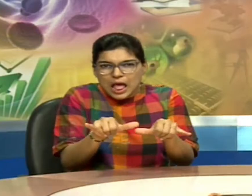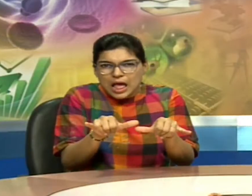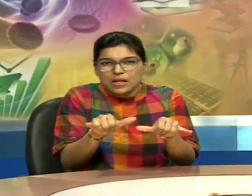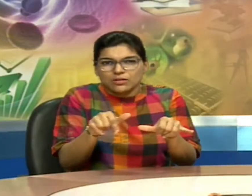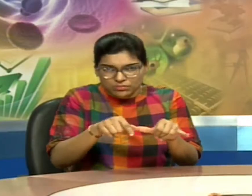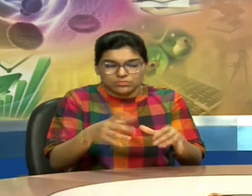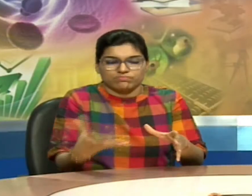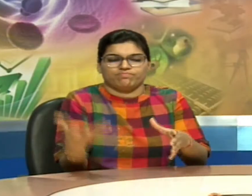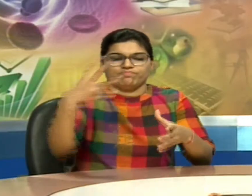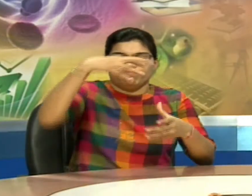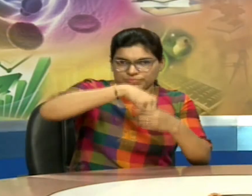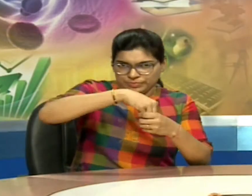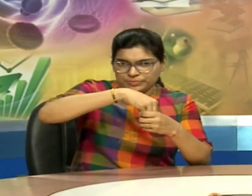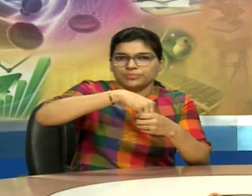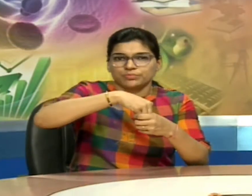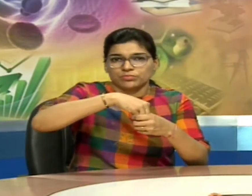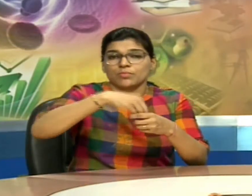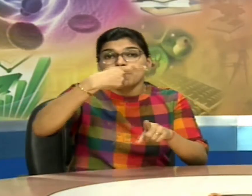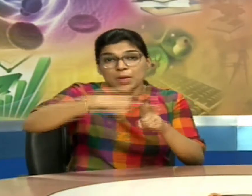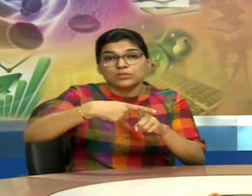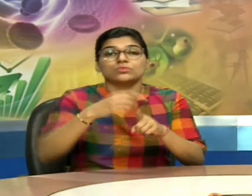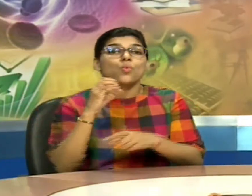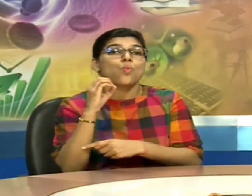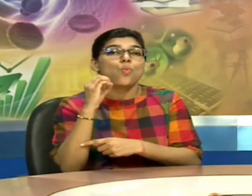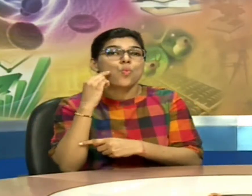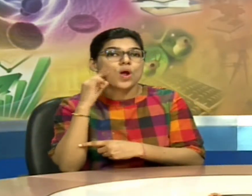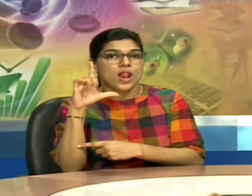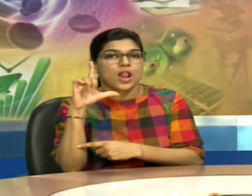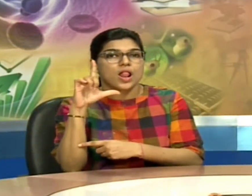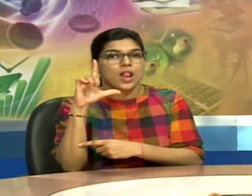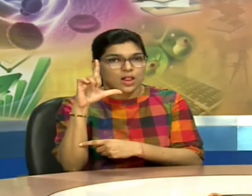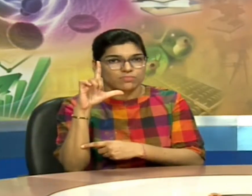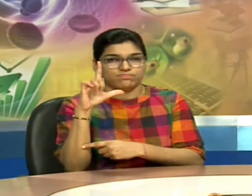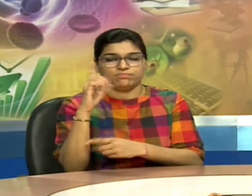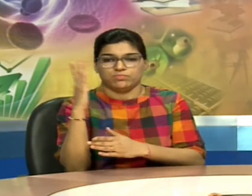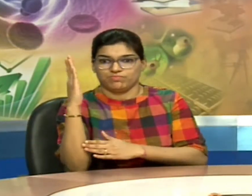plus 3 cubic yards of landfill space